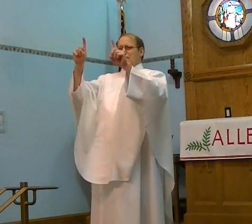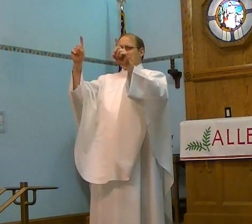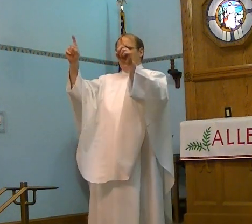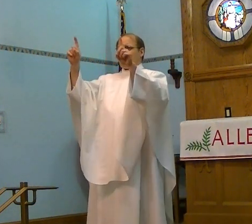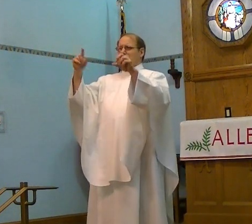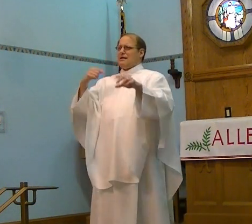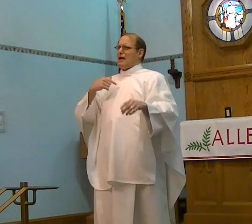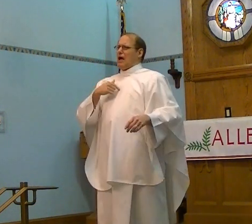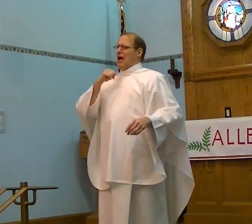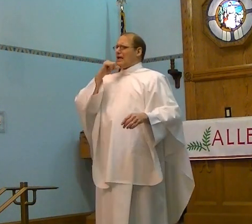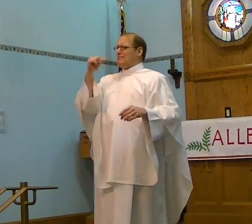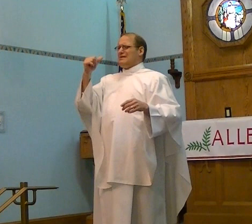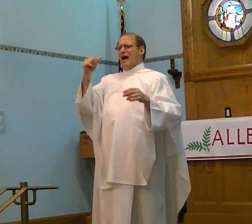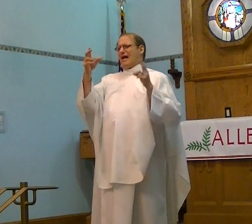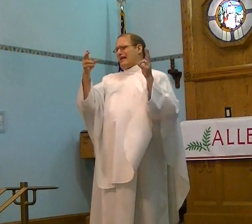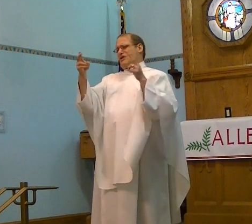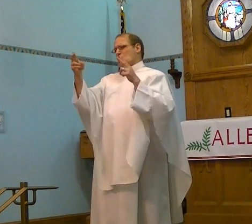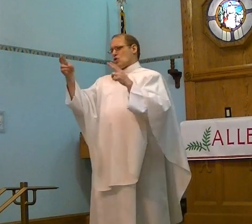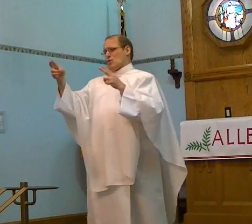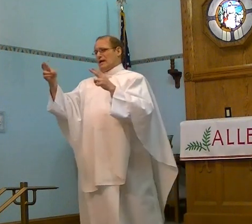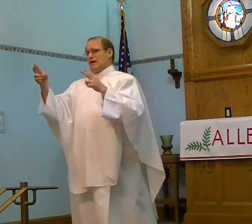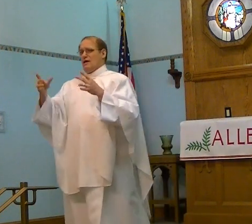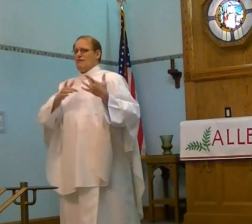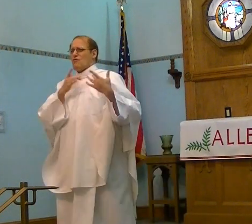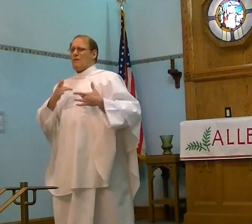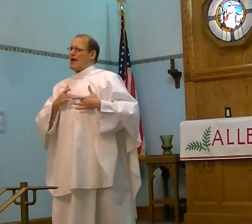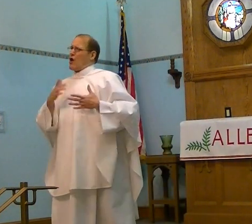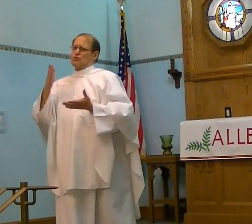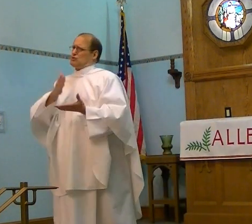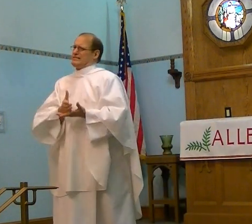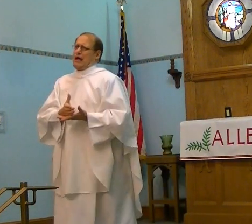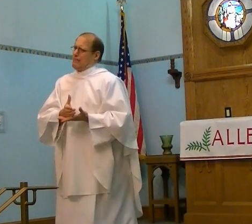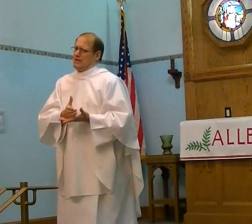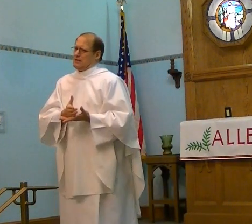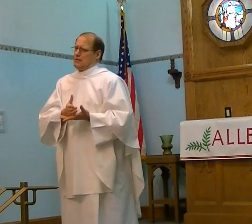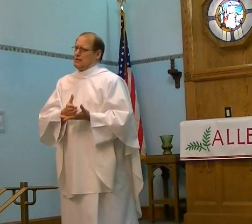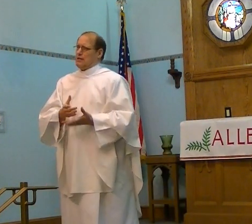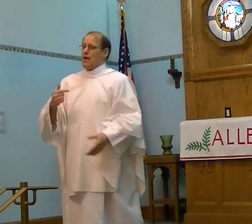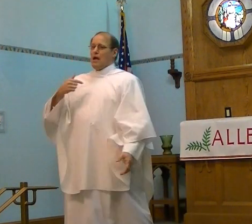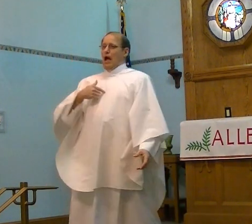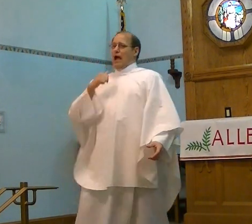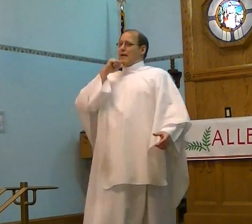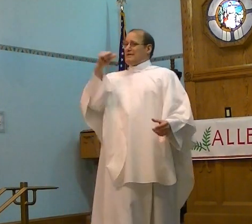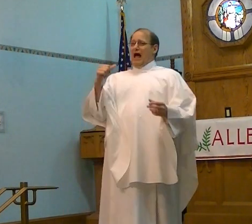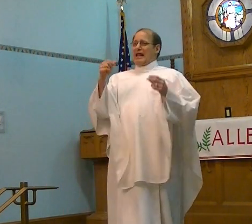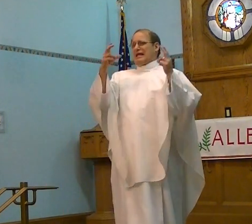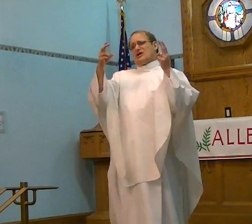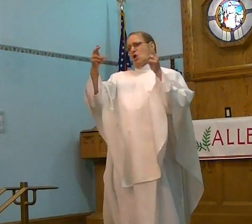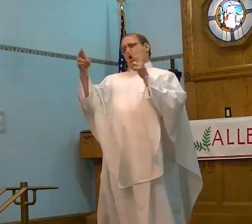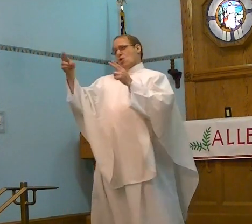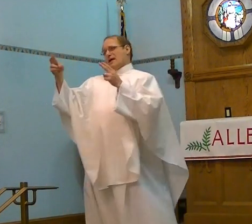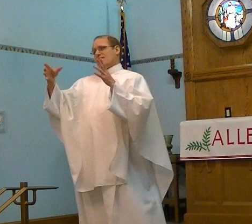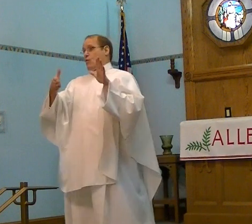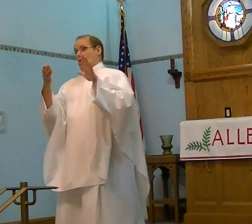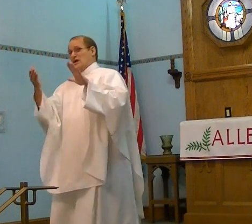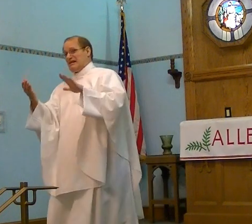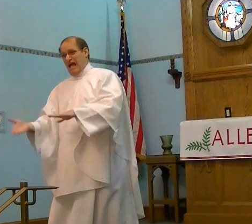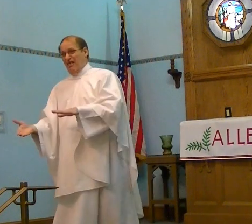But I am not in a hurry for my heart to stop. I am not in a hurry for death